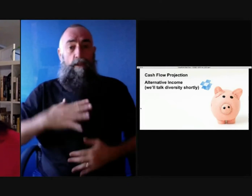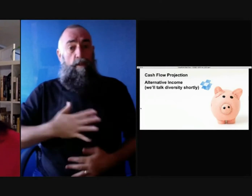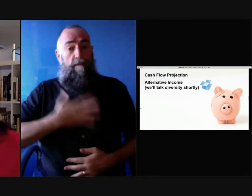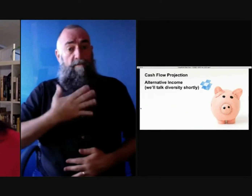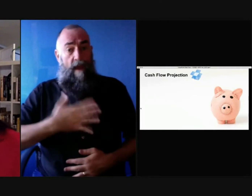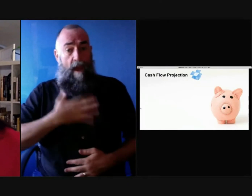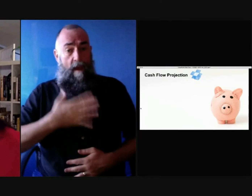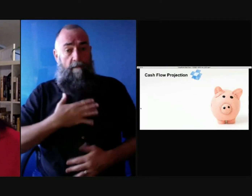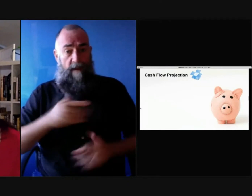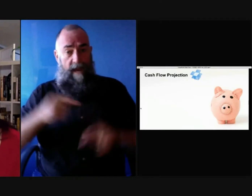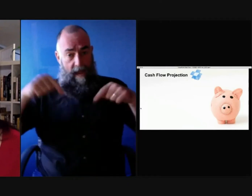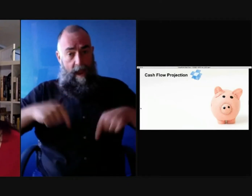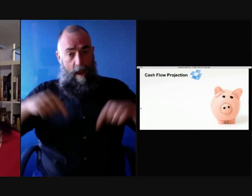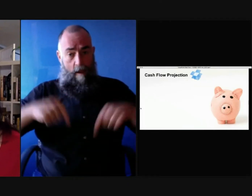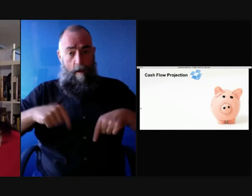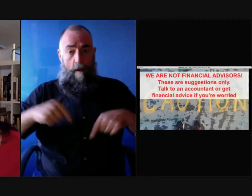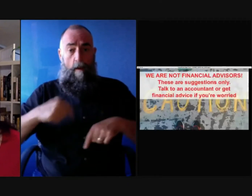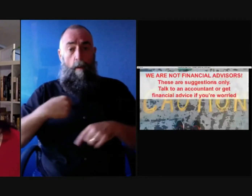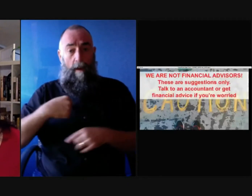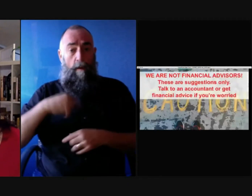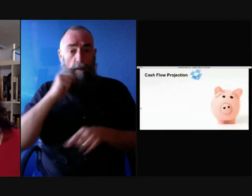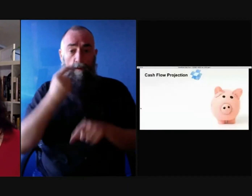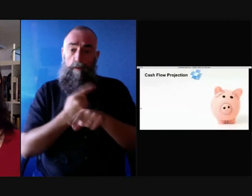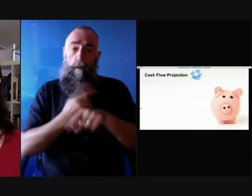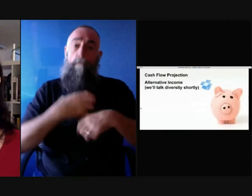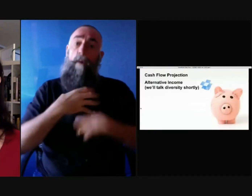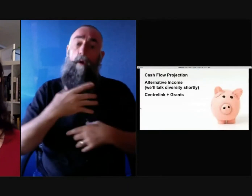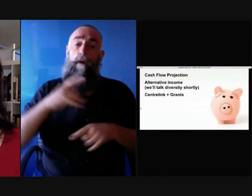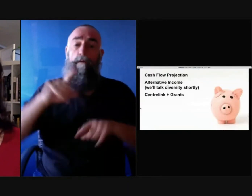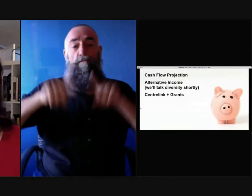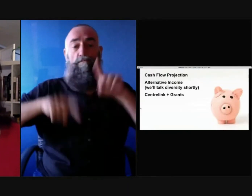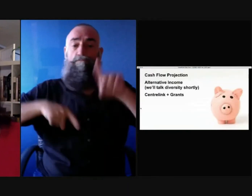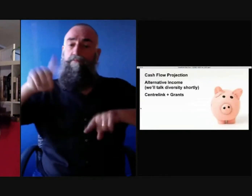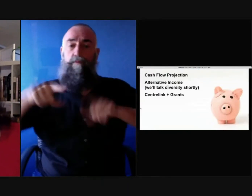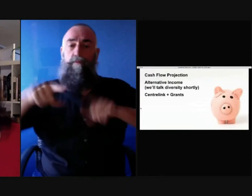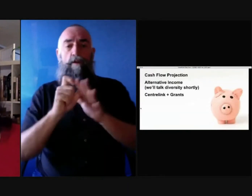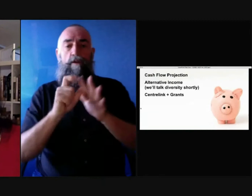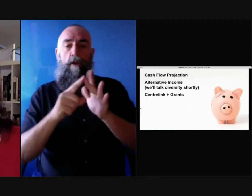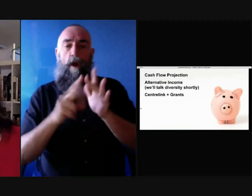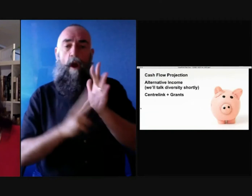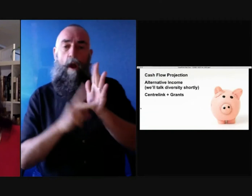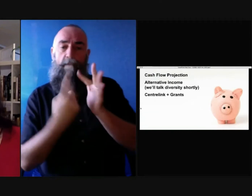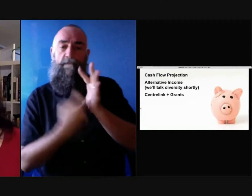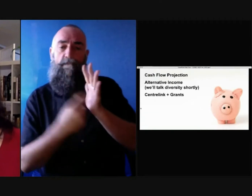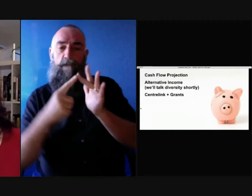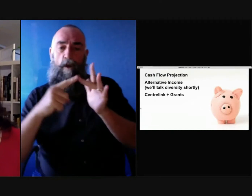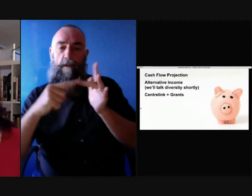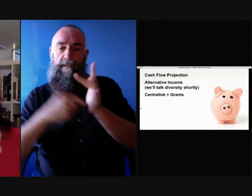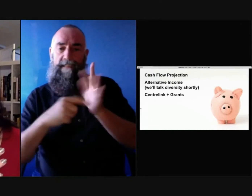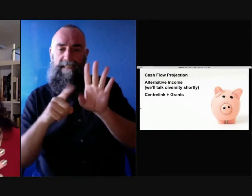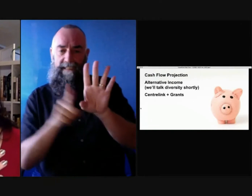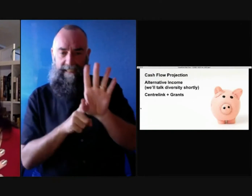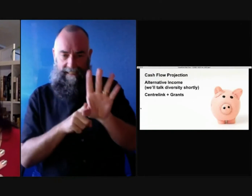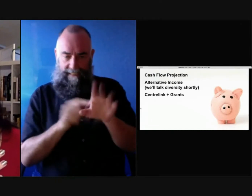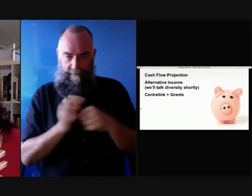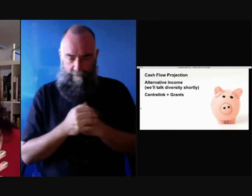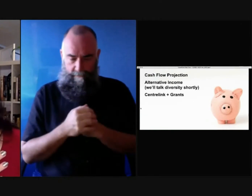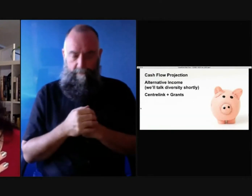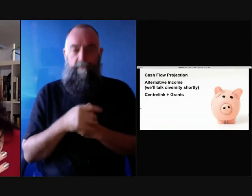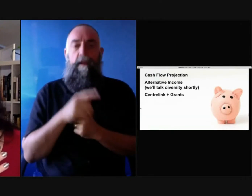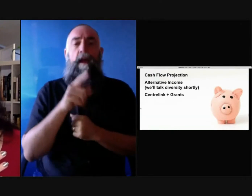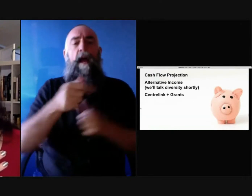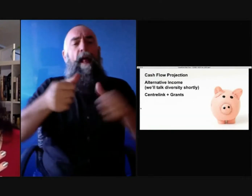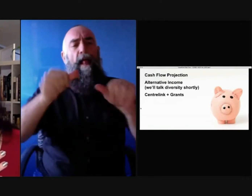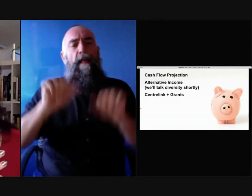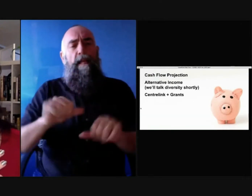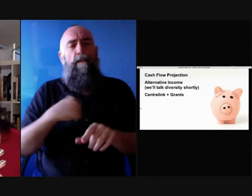about diversity in a moment. Oops. Next thing we, of course, need to talk about is Centrelink